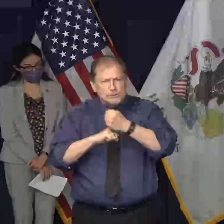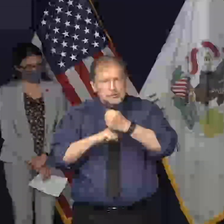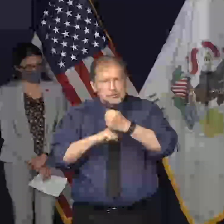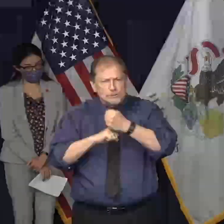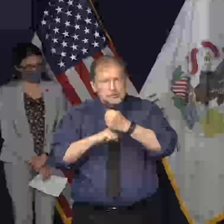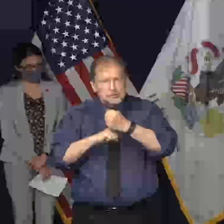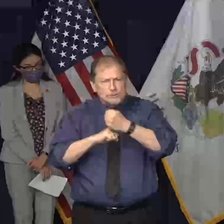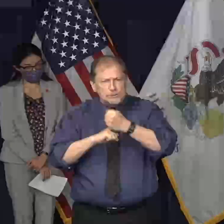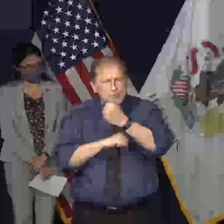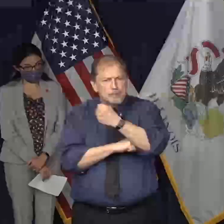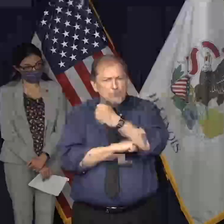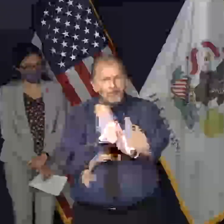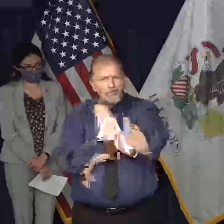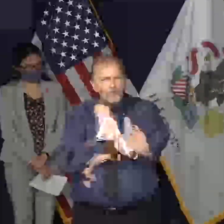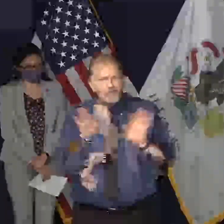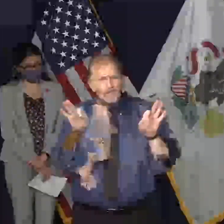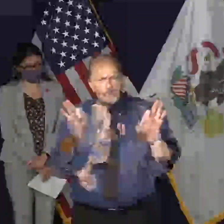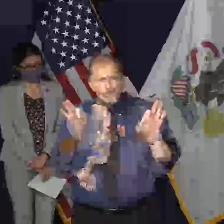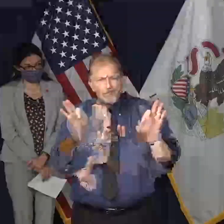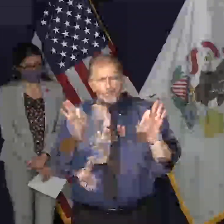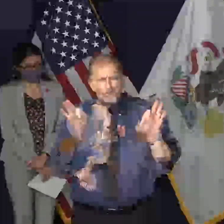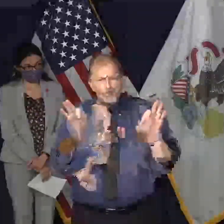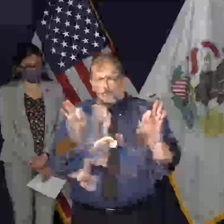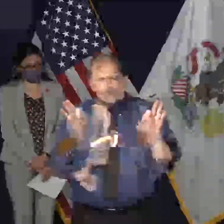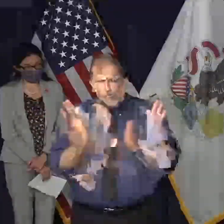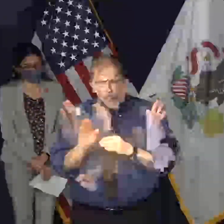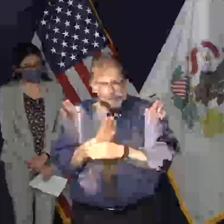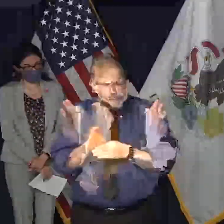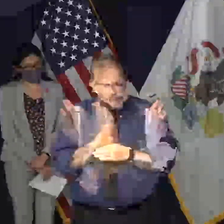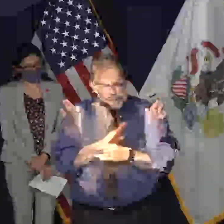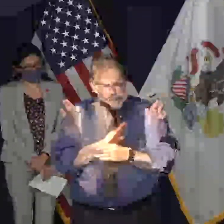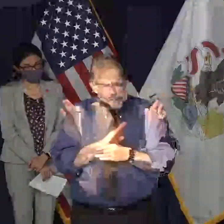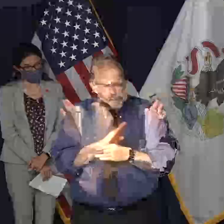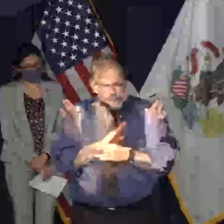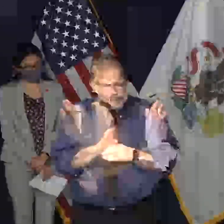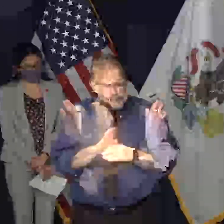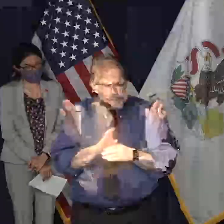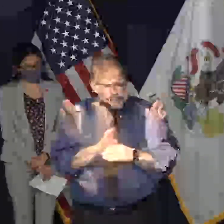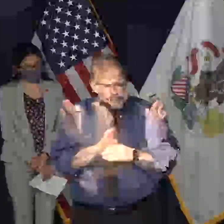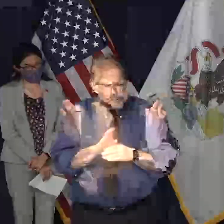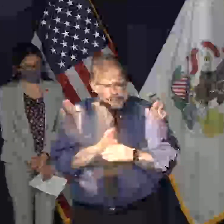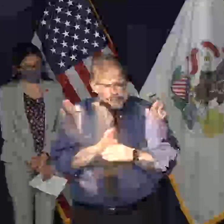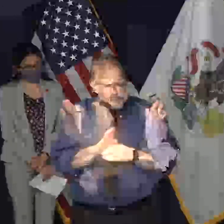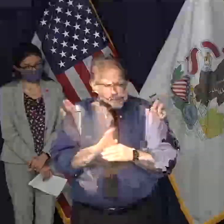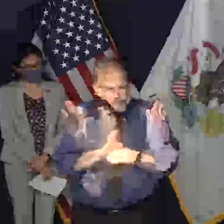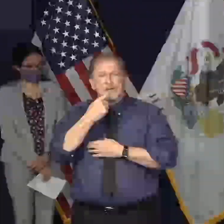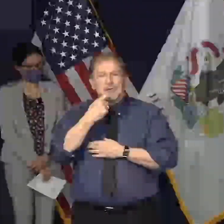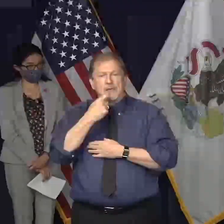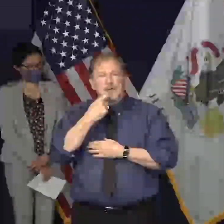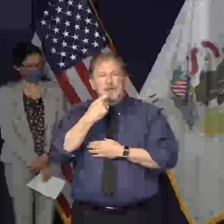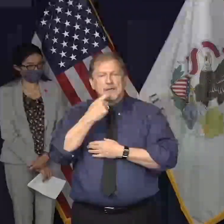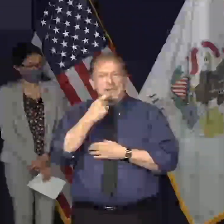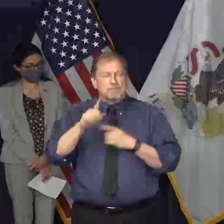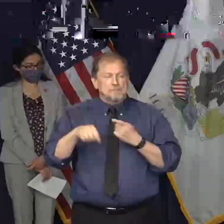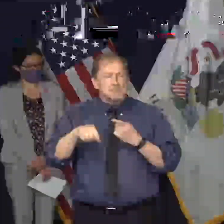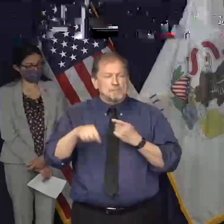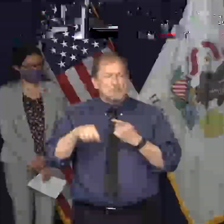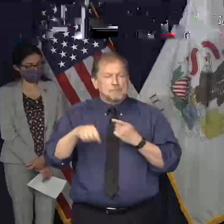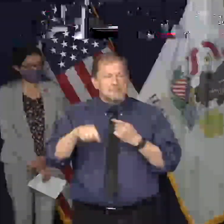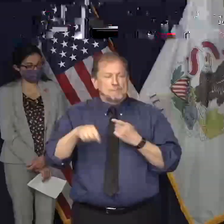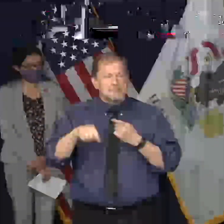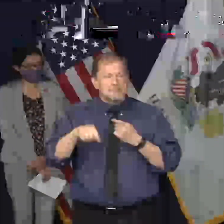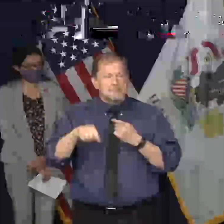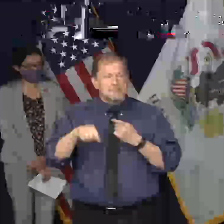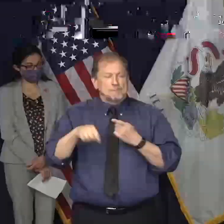I urge all small businesses to follow the guidance issued by Governor Pritzker and his administrations as many